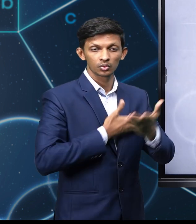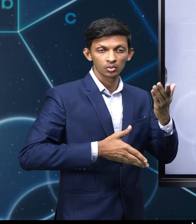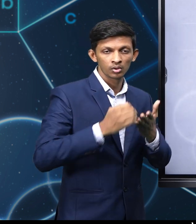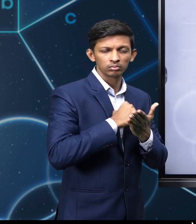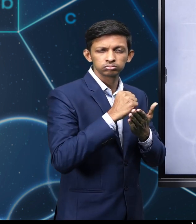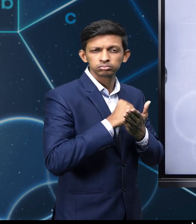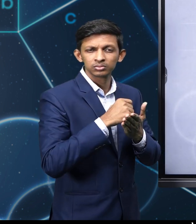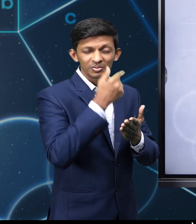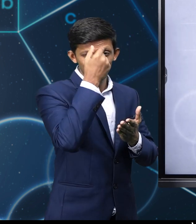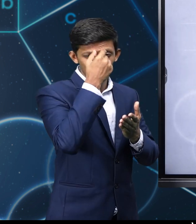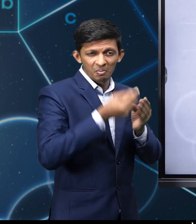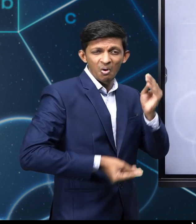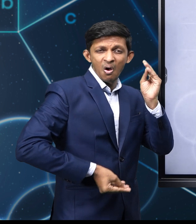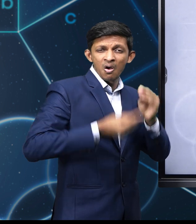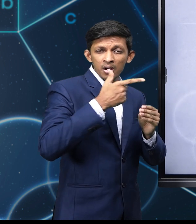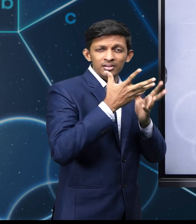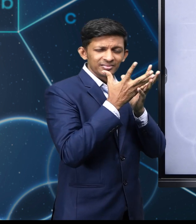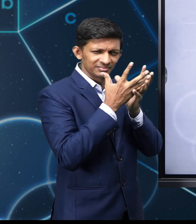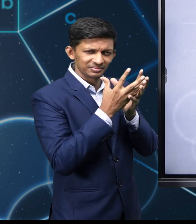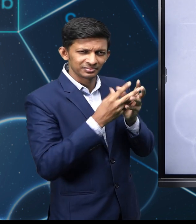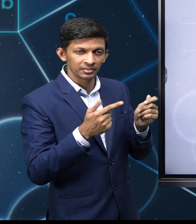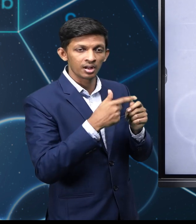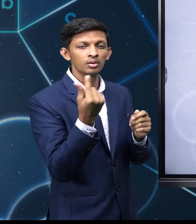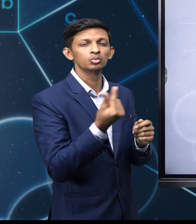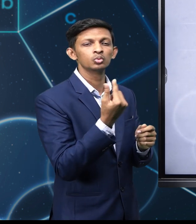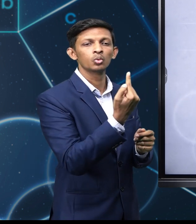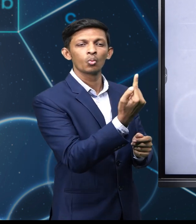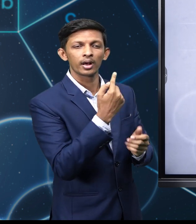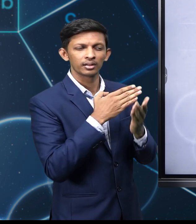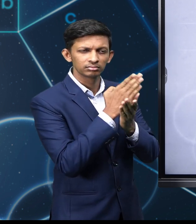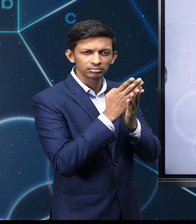We will try to solve more problems using the unitary method.